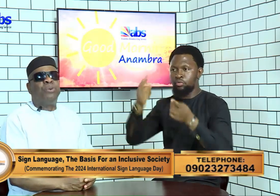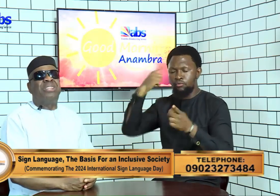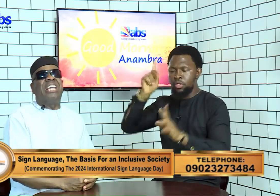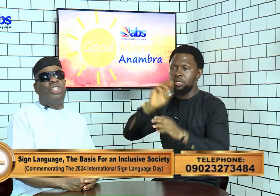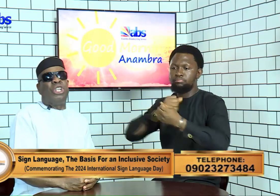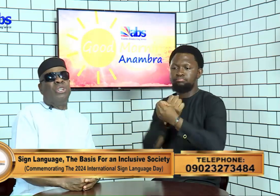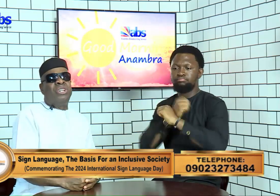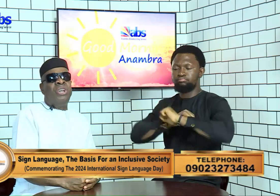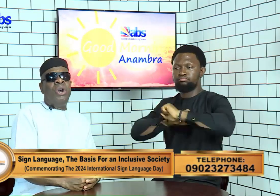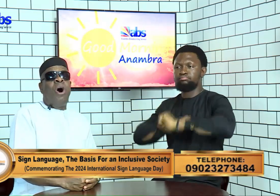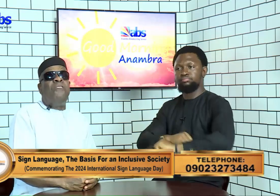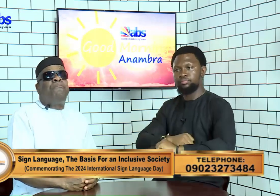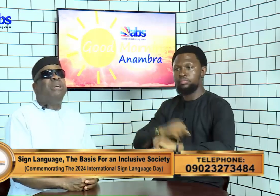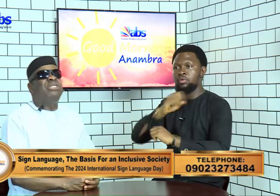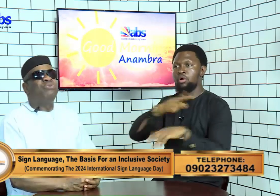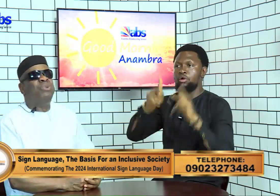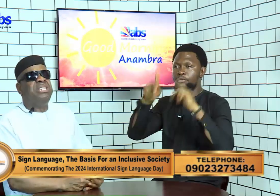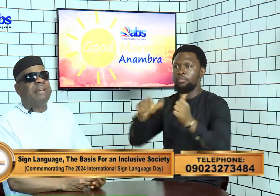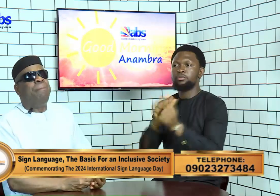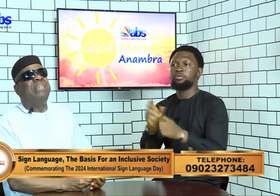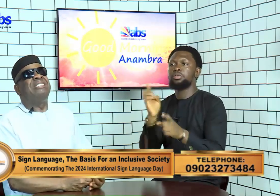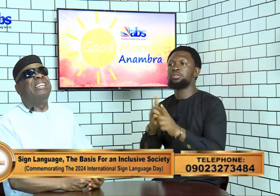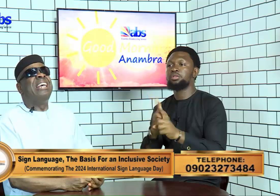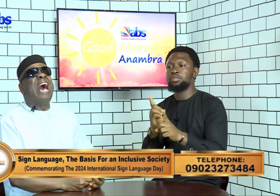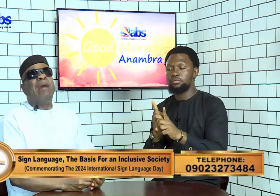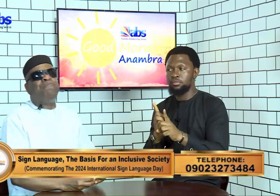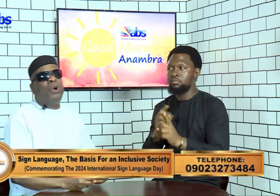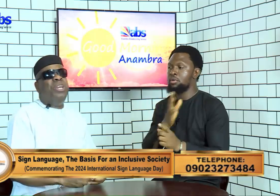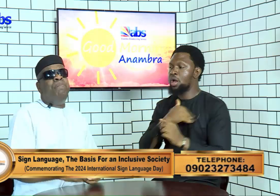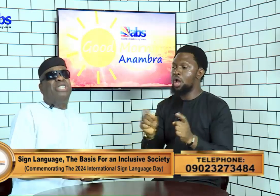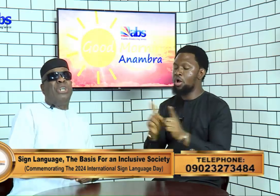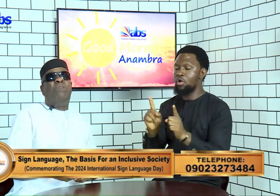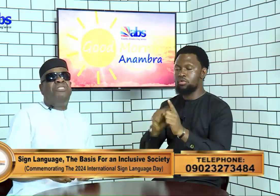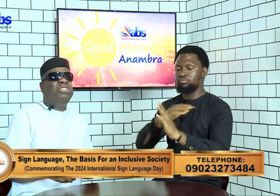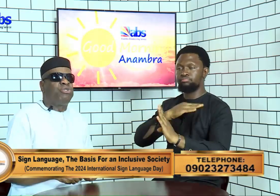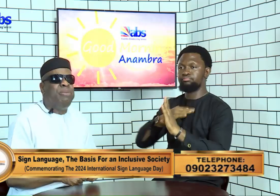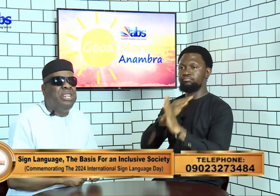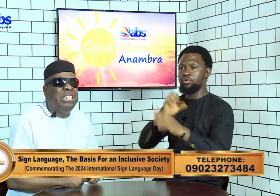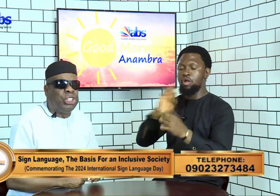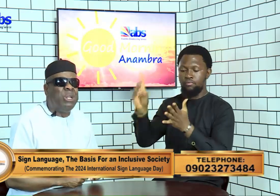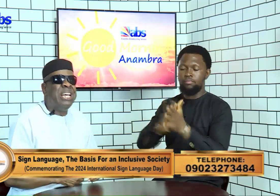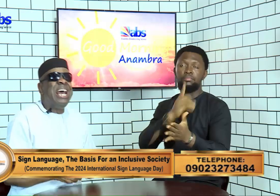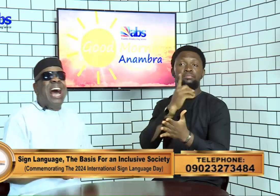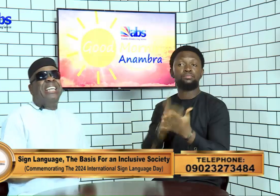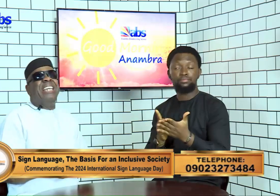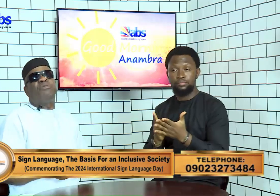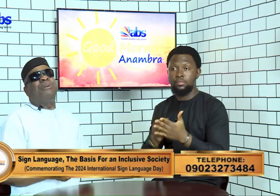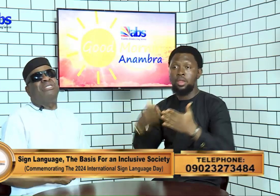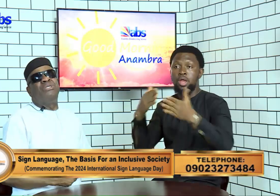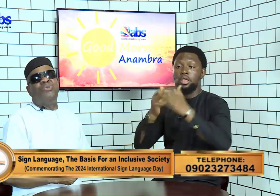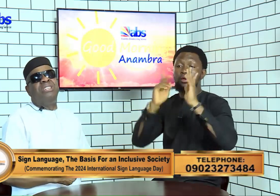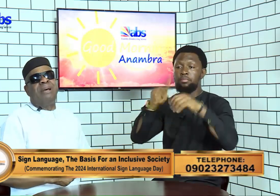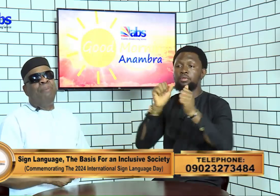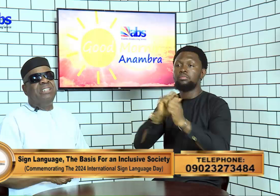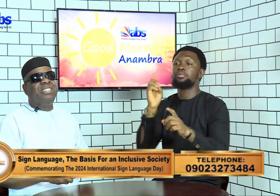the protection of persons with disability and prohibition of discrimination against